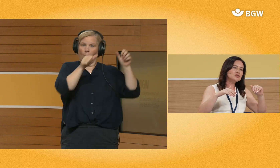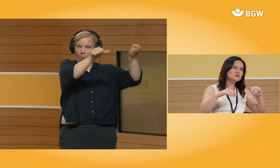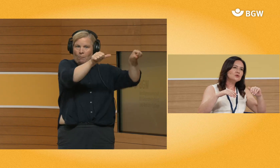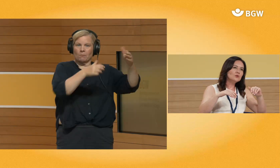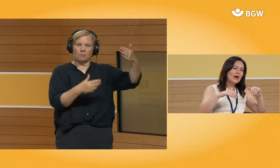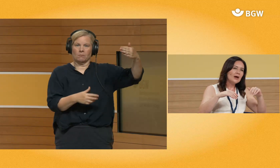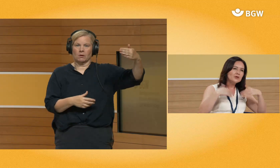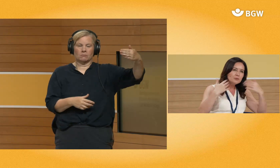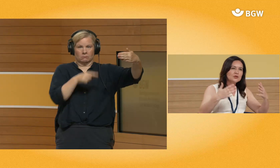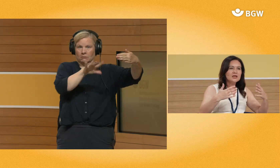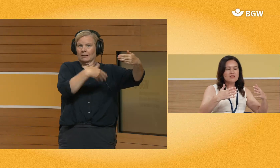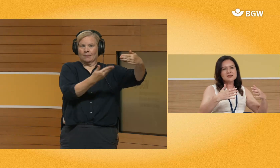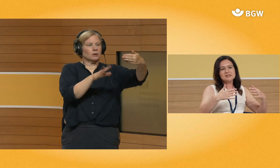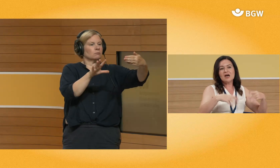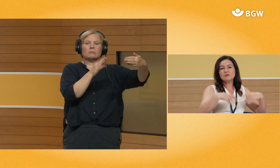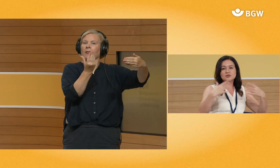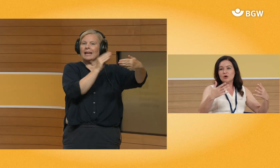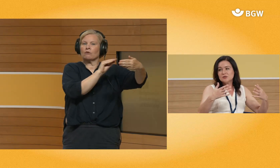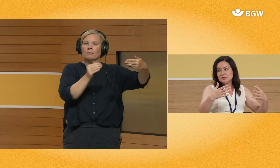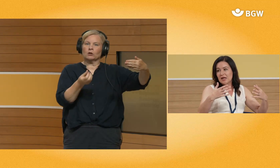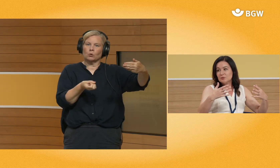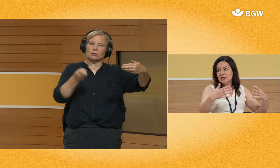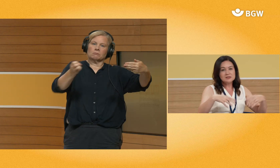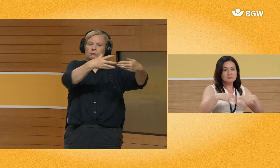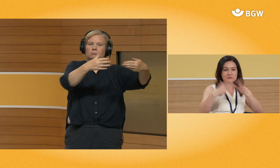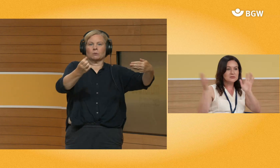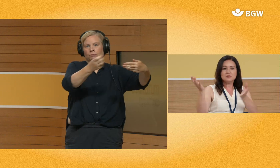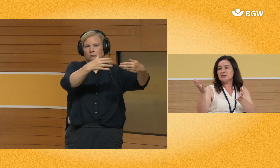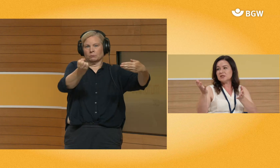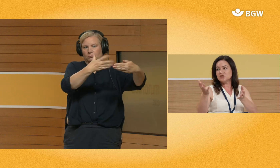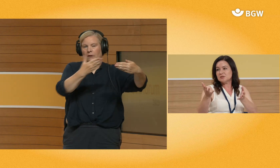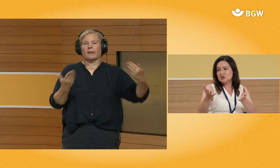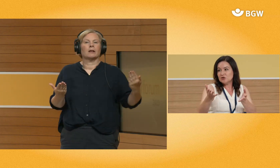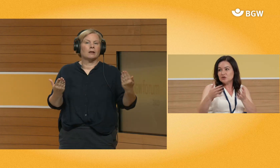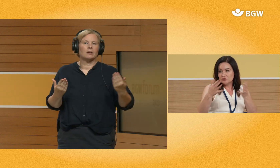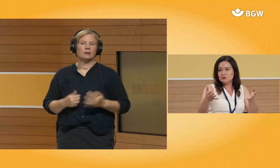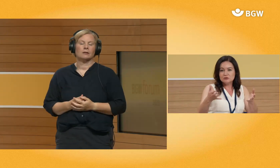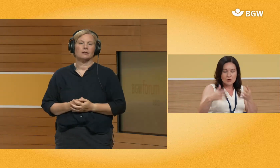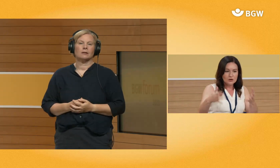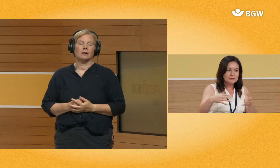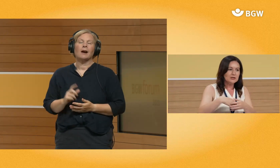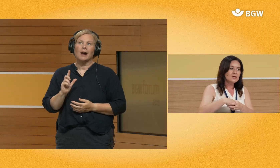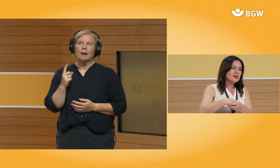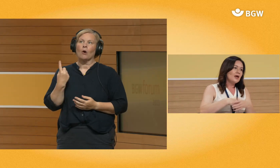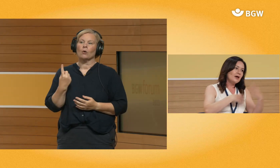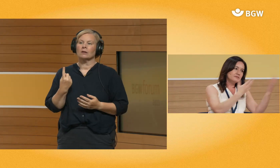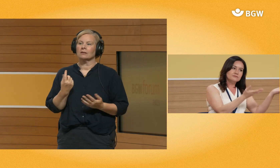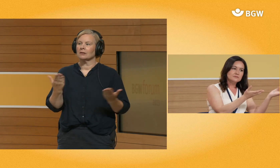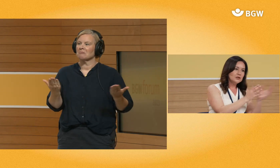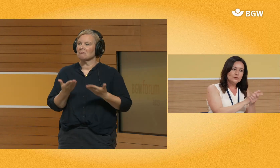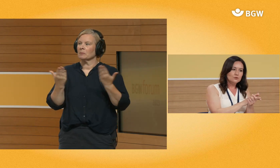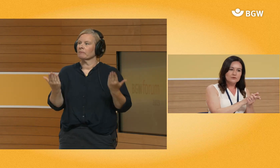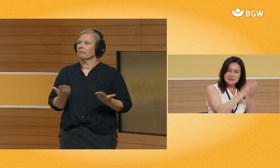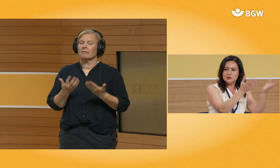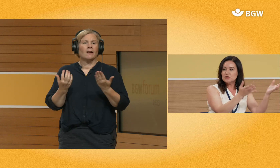screen to communicate things to staff, but to also celebrate. This research has been done at your hospital.